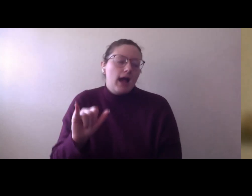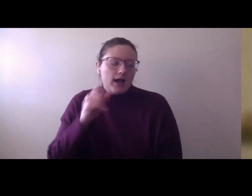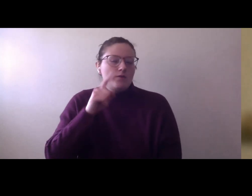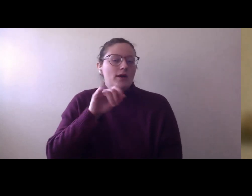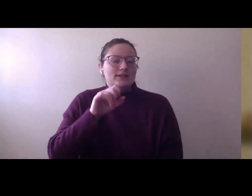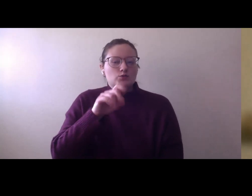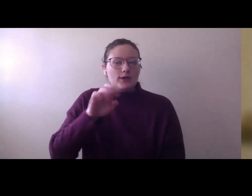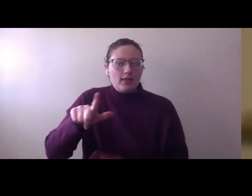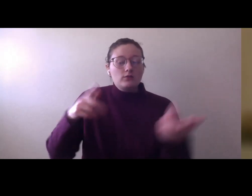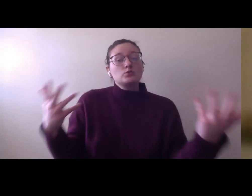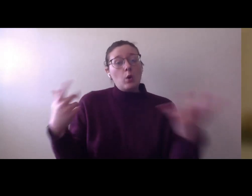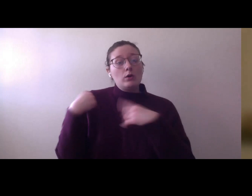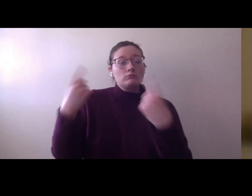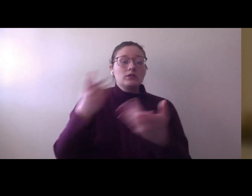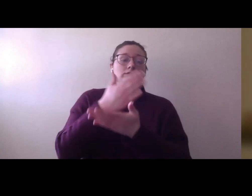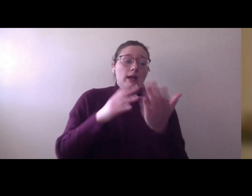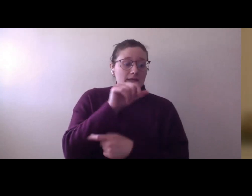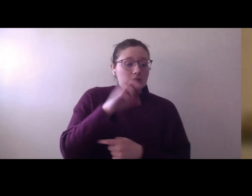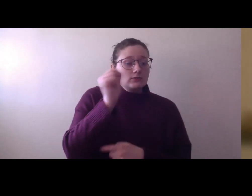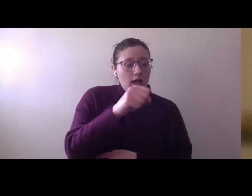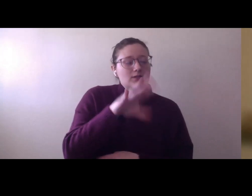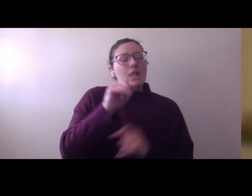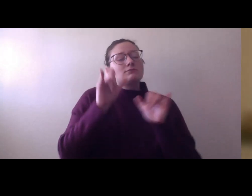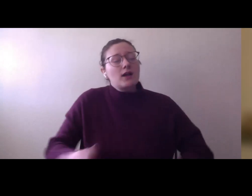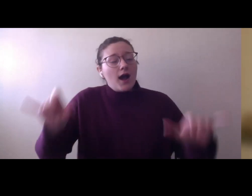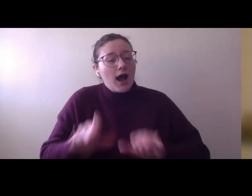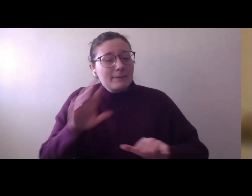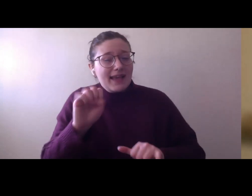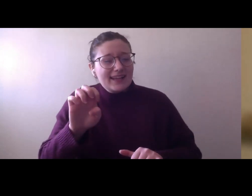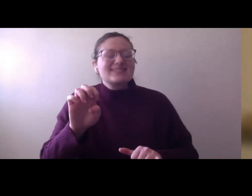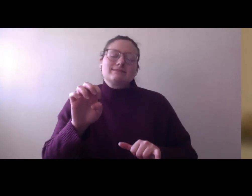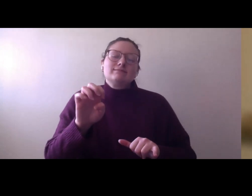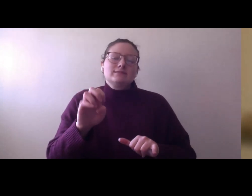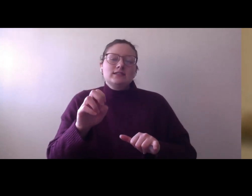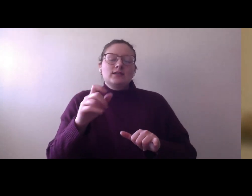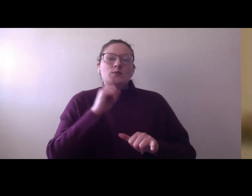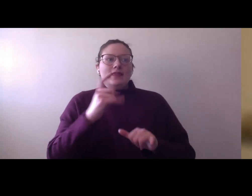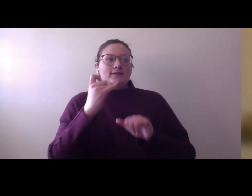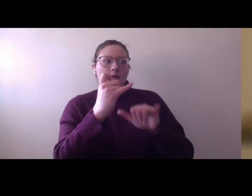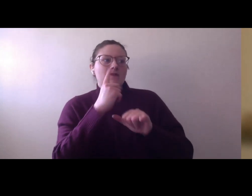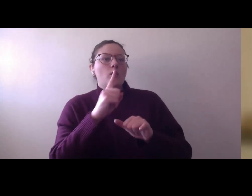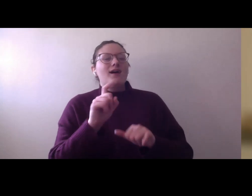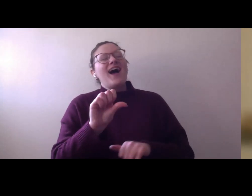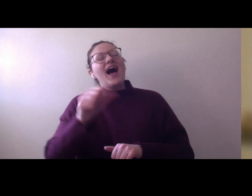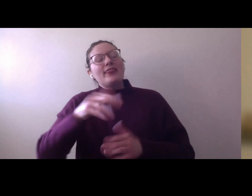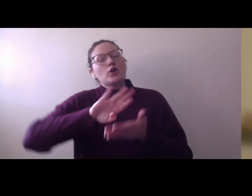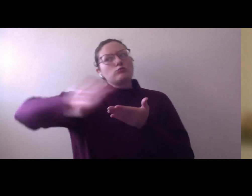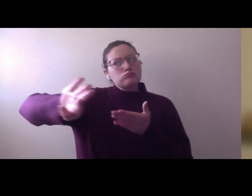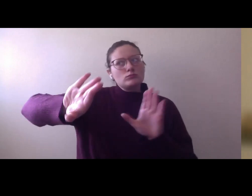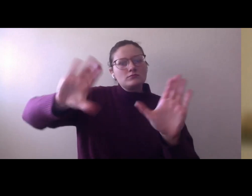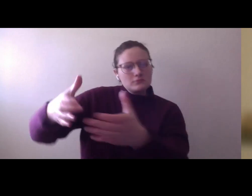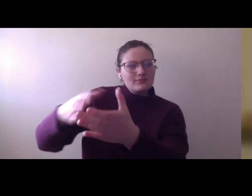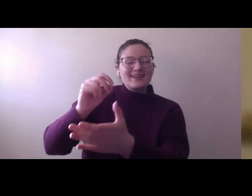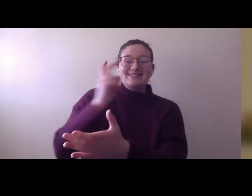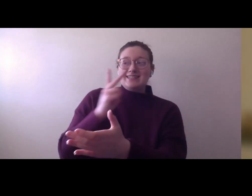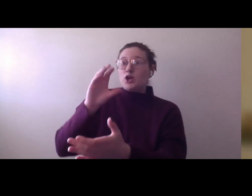So while there have been some such cases, the more common case is similar to the Chinese one of being othered and then seeing